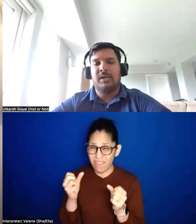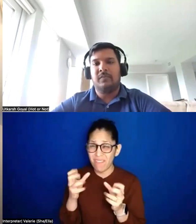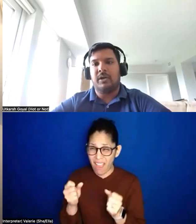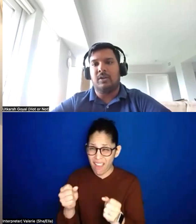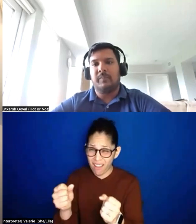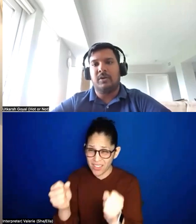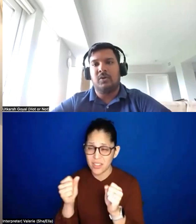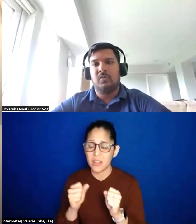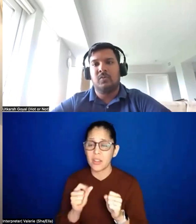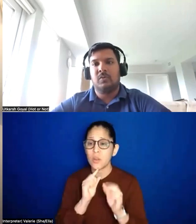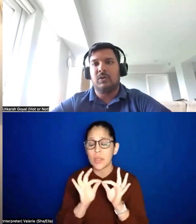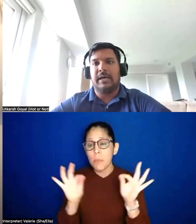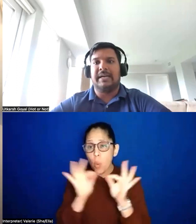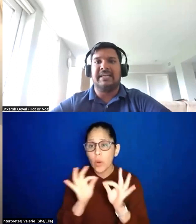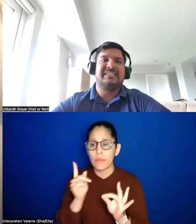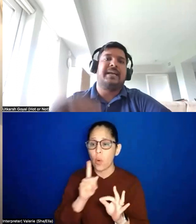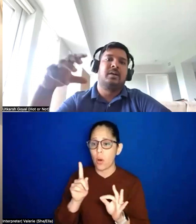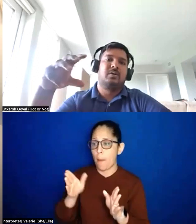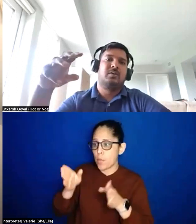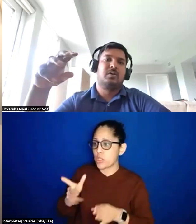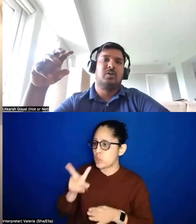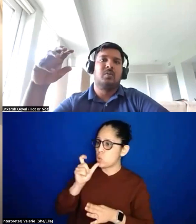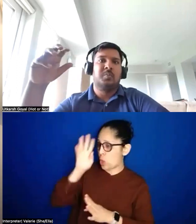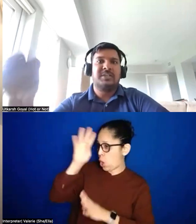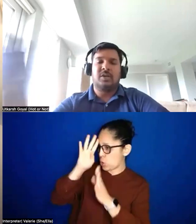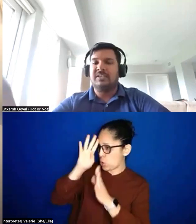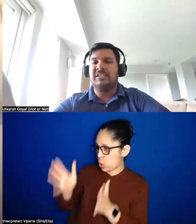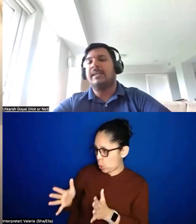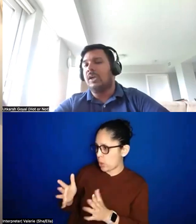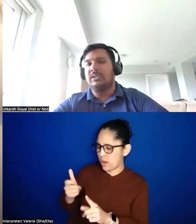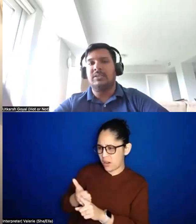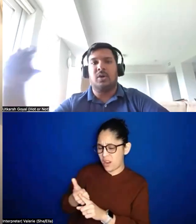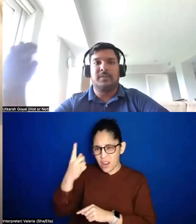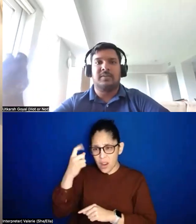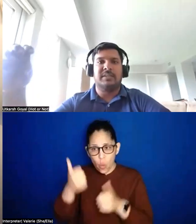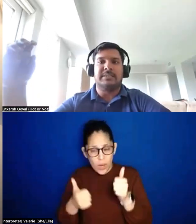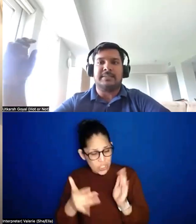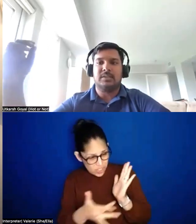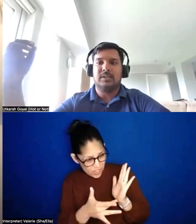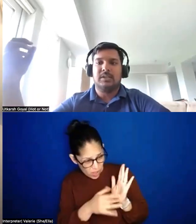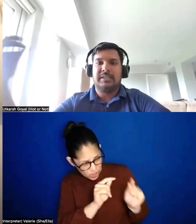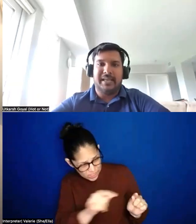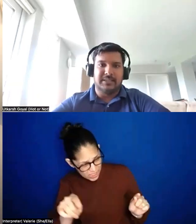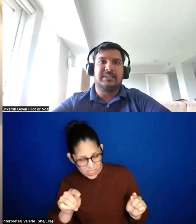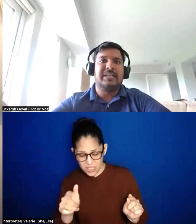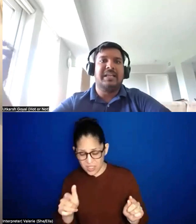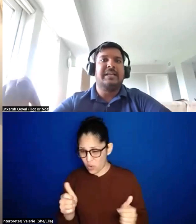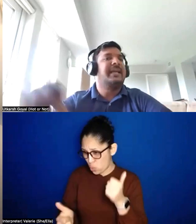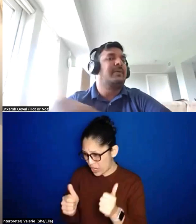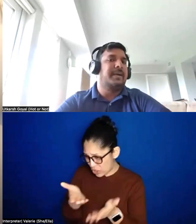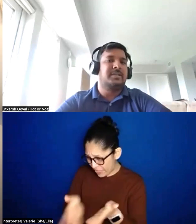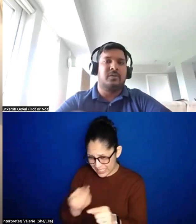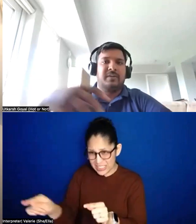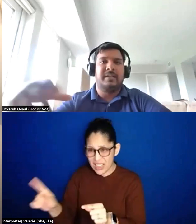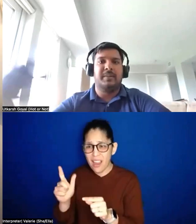very important for an entrepreneur to understand which of these technologies or which of these things that they